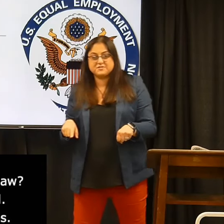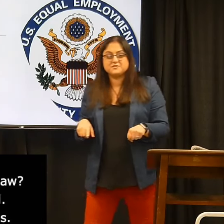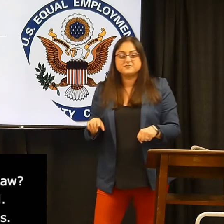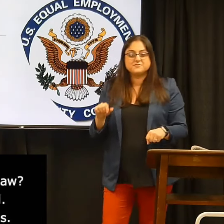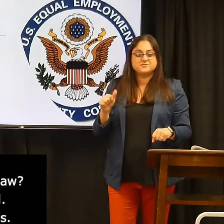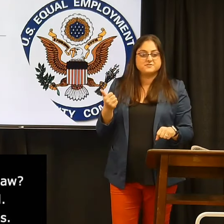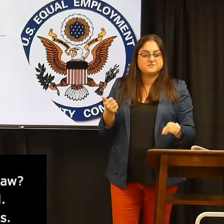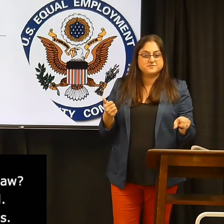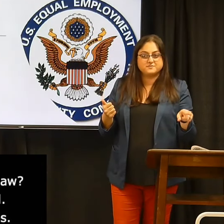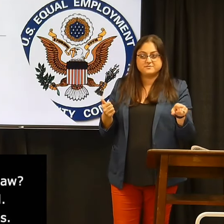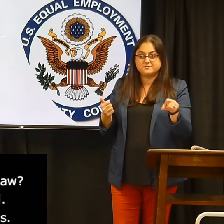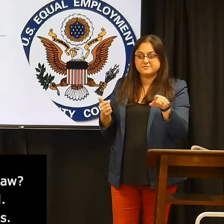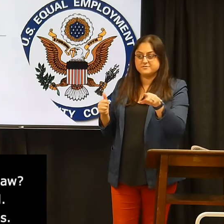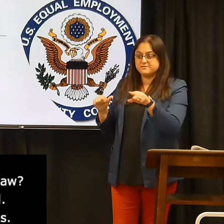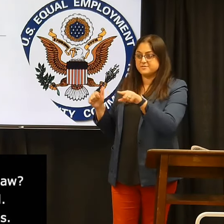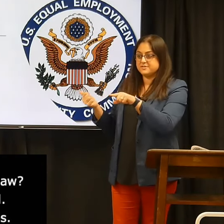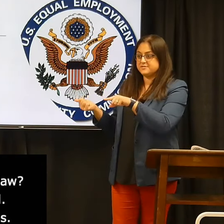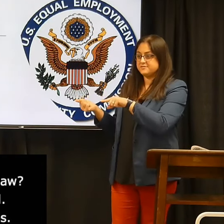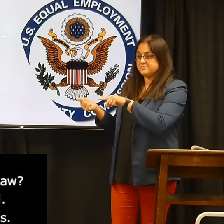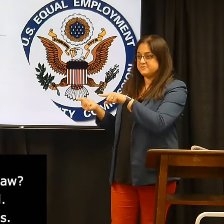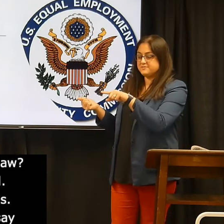Could be. Any others?